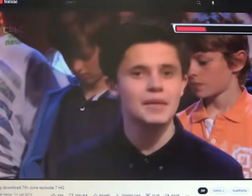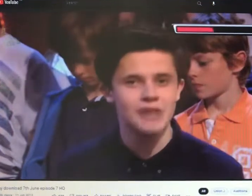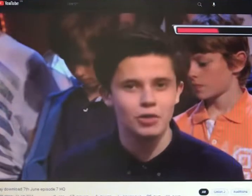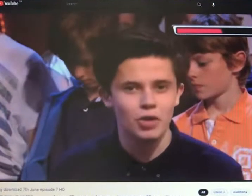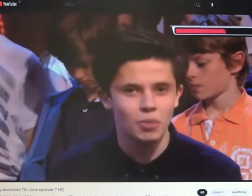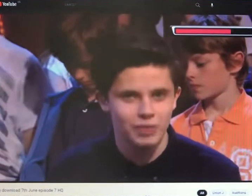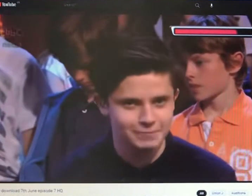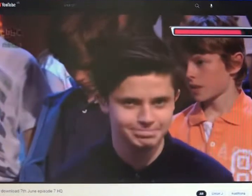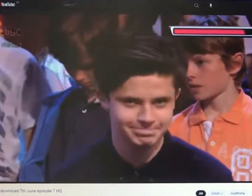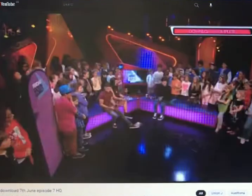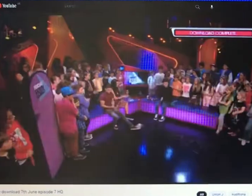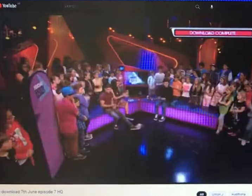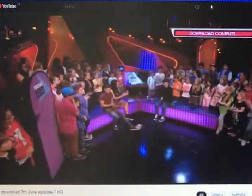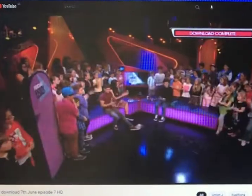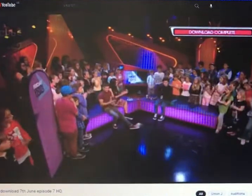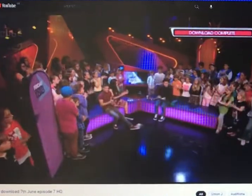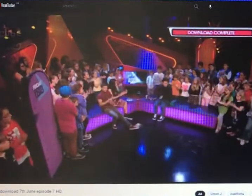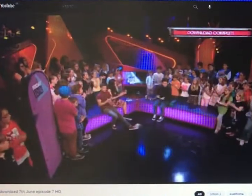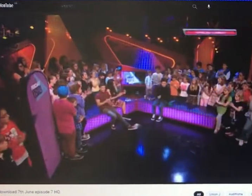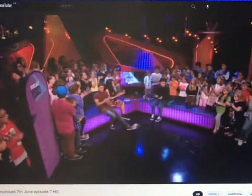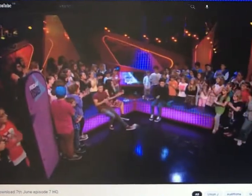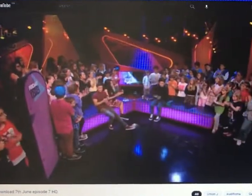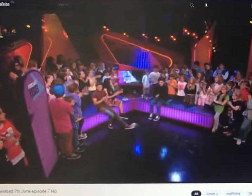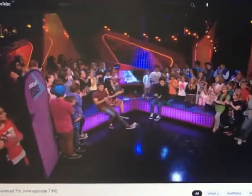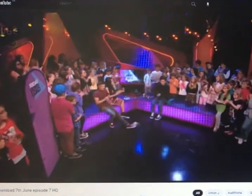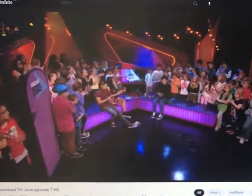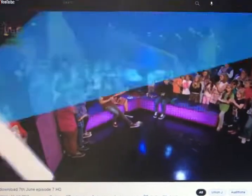call it. Game's download complete.